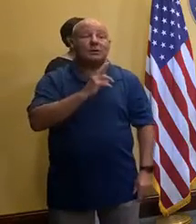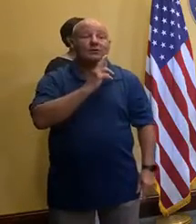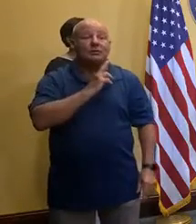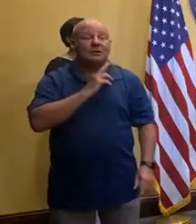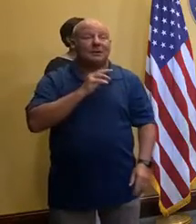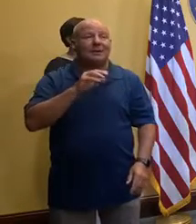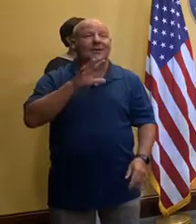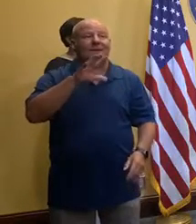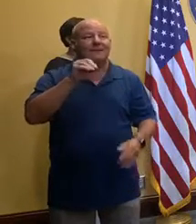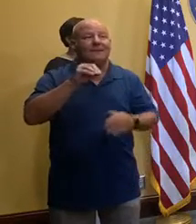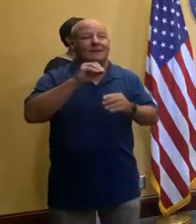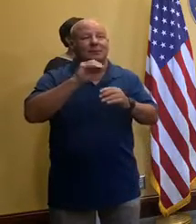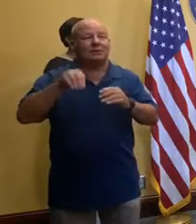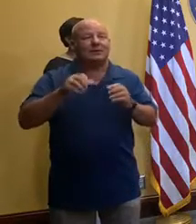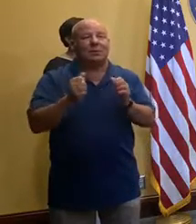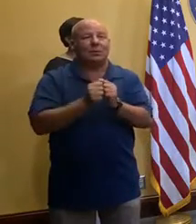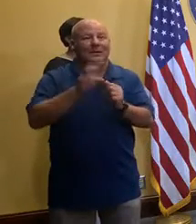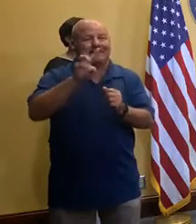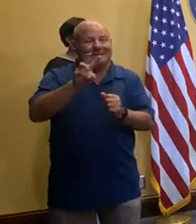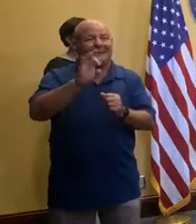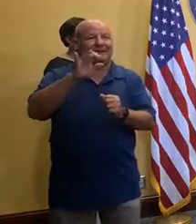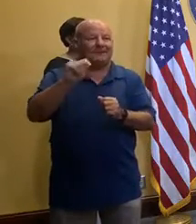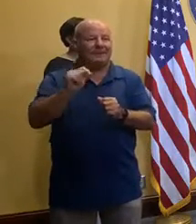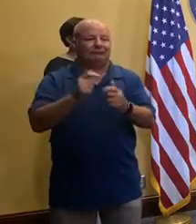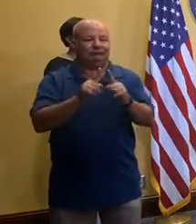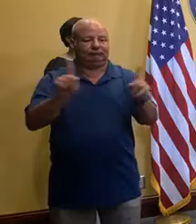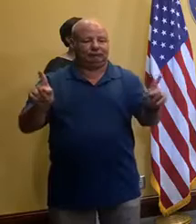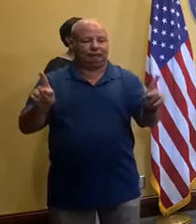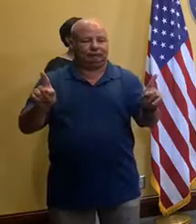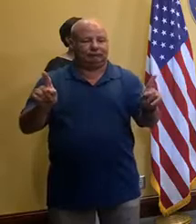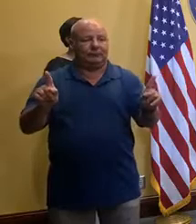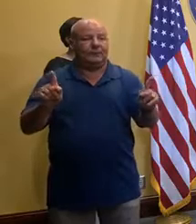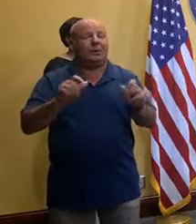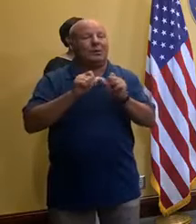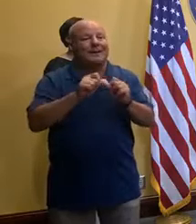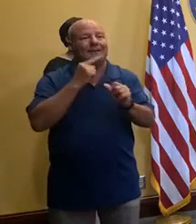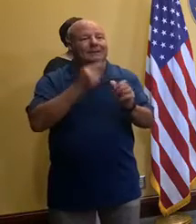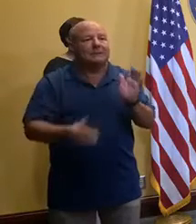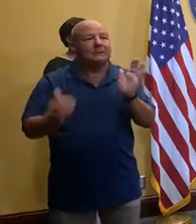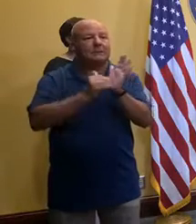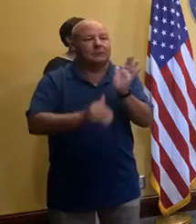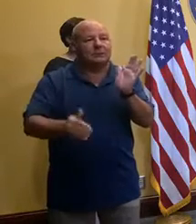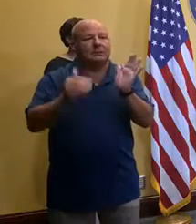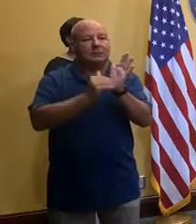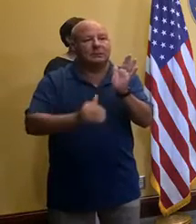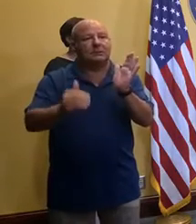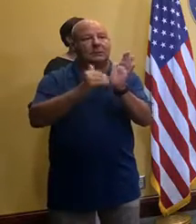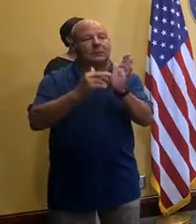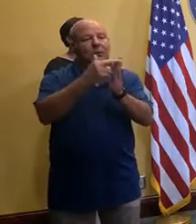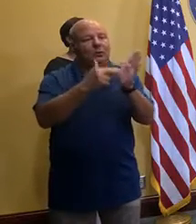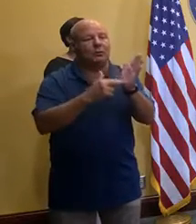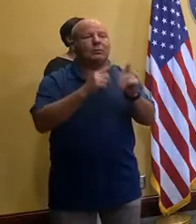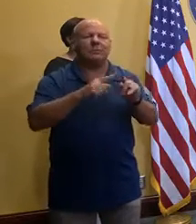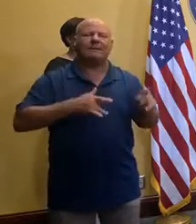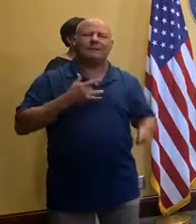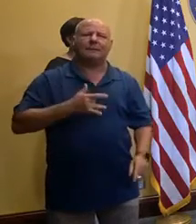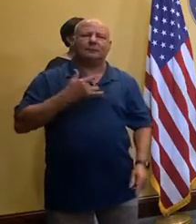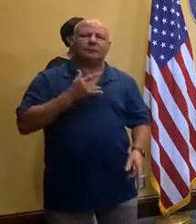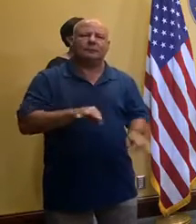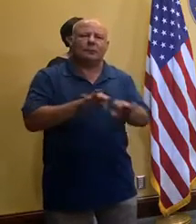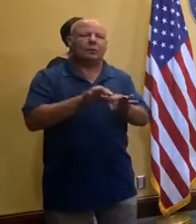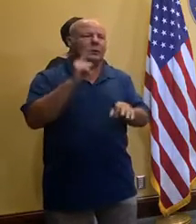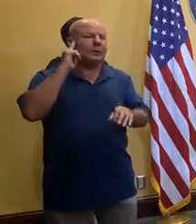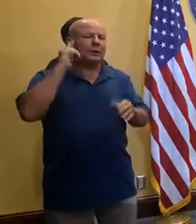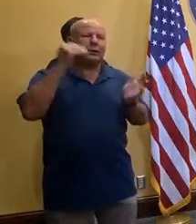apart. We keep saying these regulations, but I think it's important just to hear them again so we don't let our guard